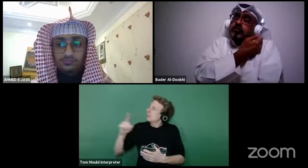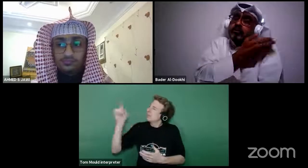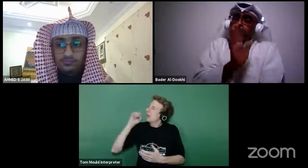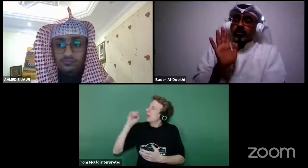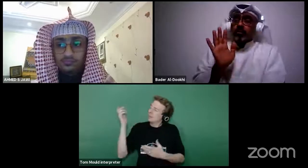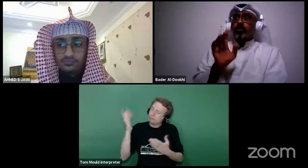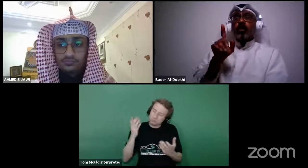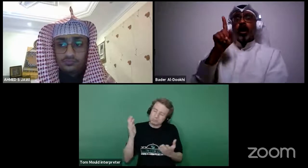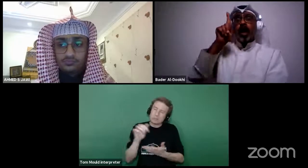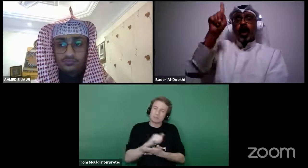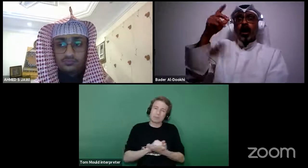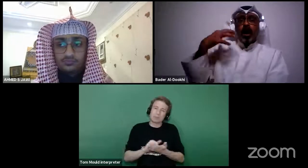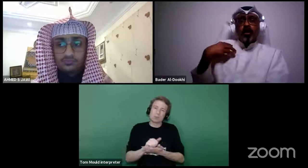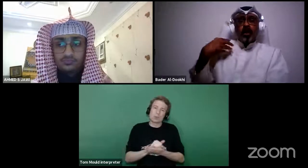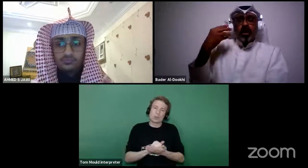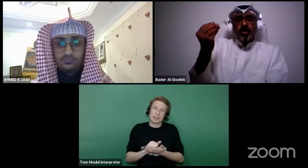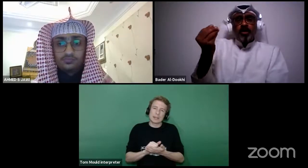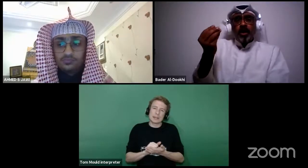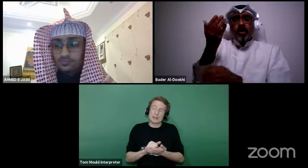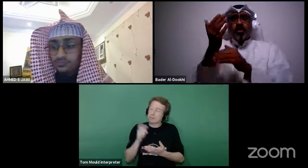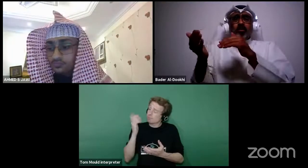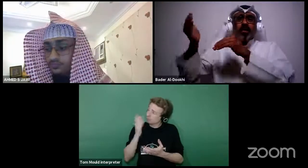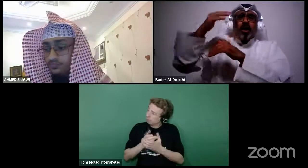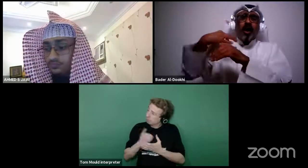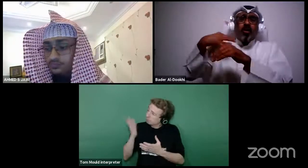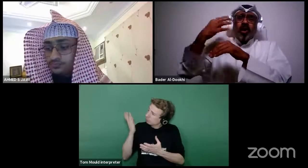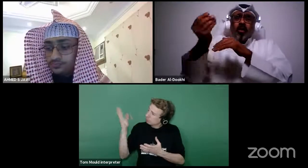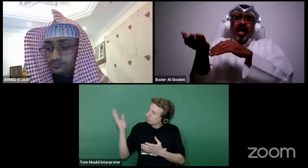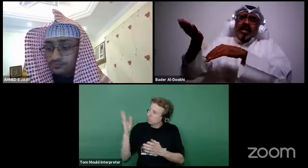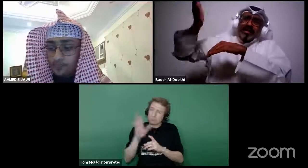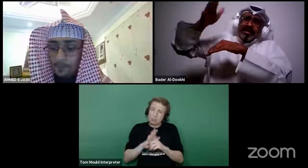is the most merciful of those who show mercy."